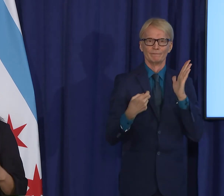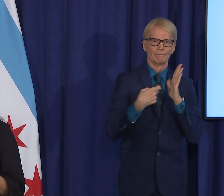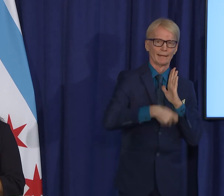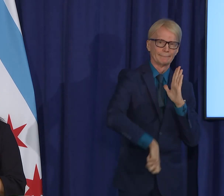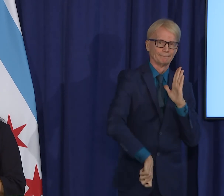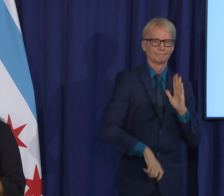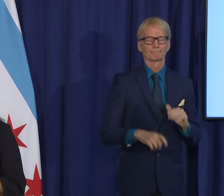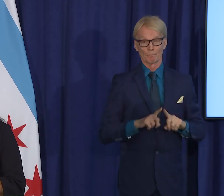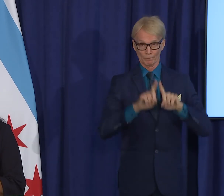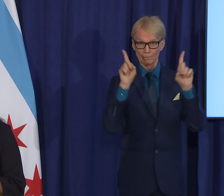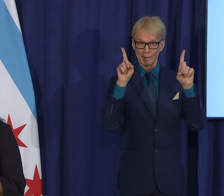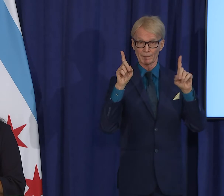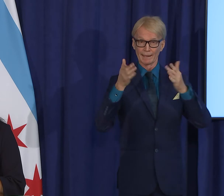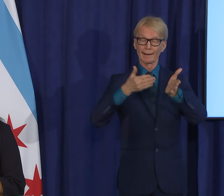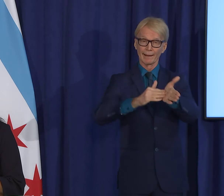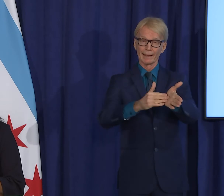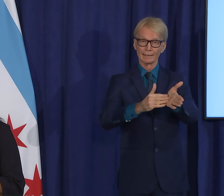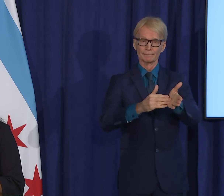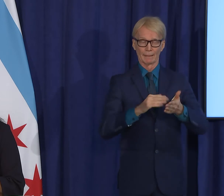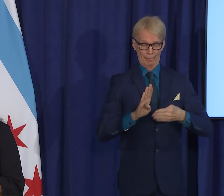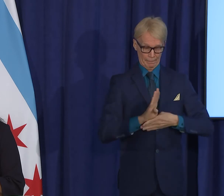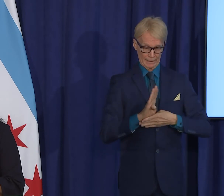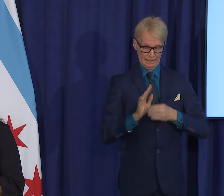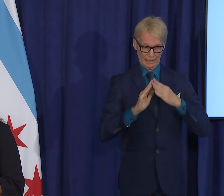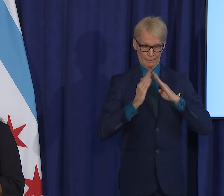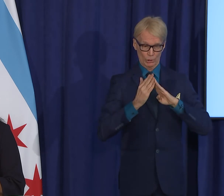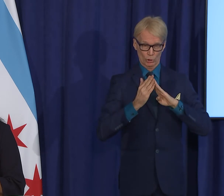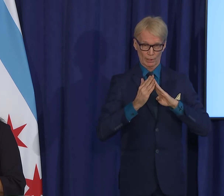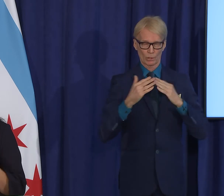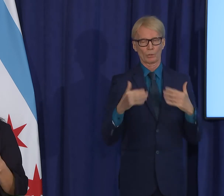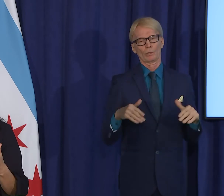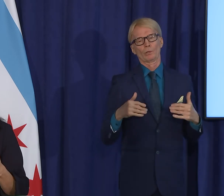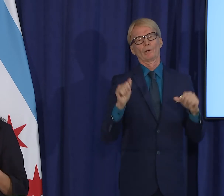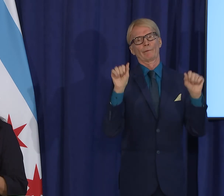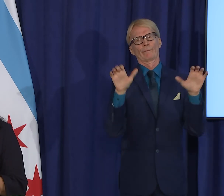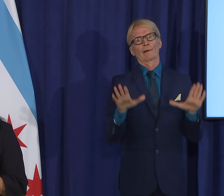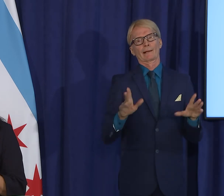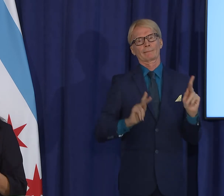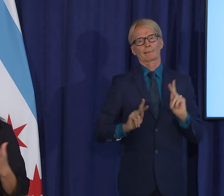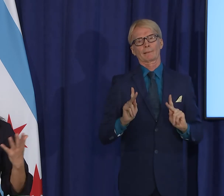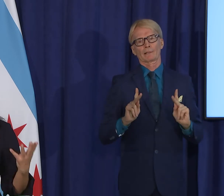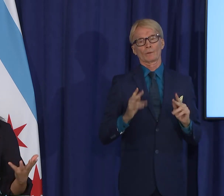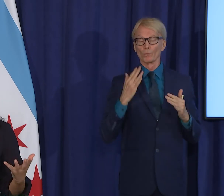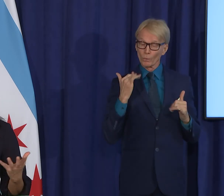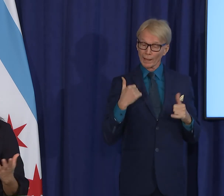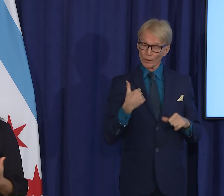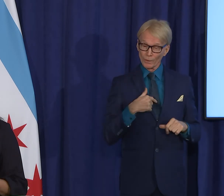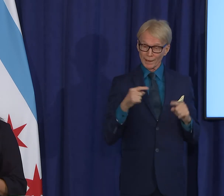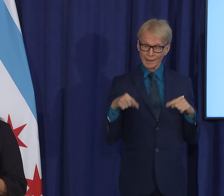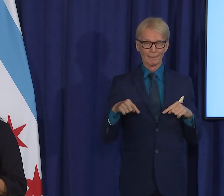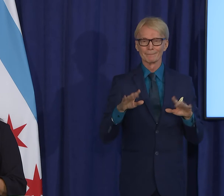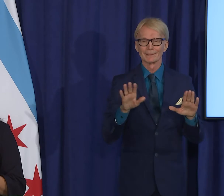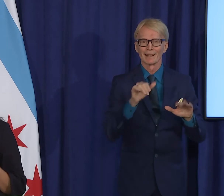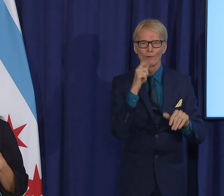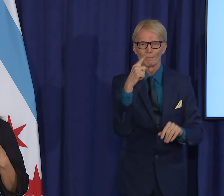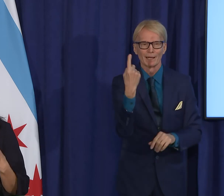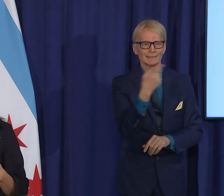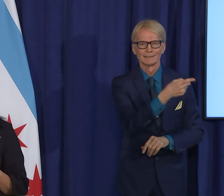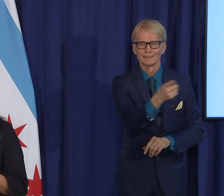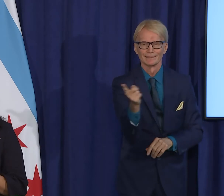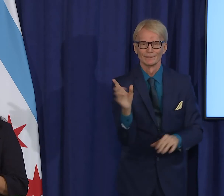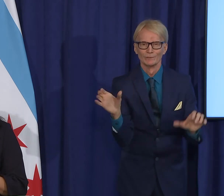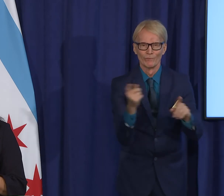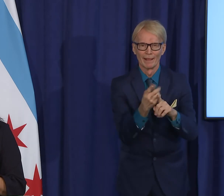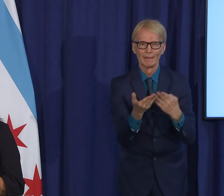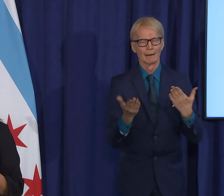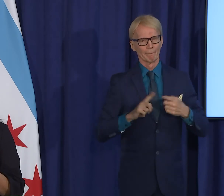then again, I just call on our business community. They've been extremely great partners. Why we are here is not just because the public has been doing the right thing, but our